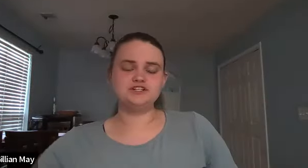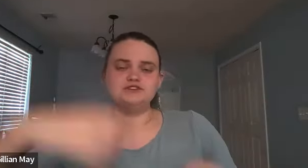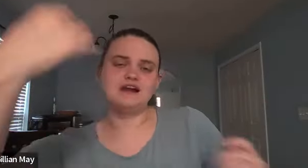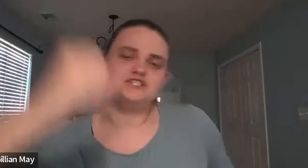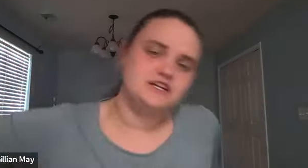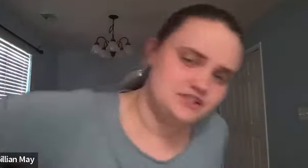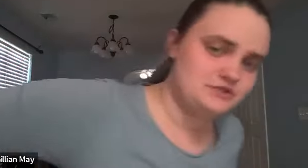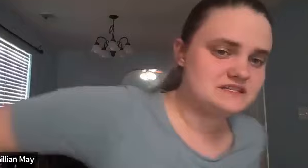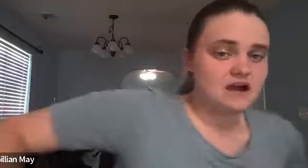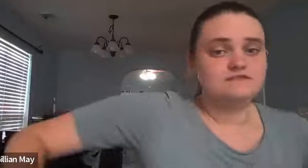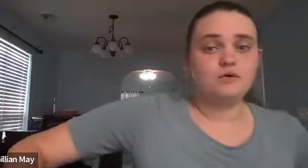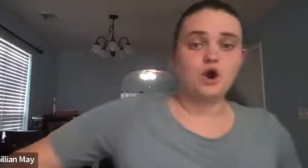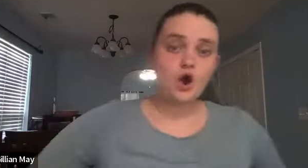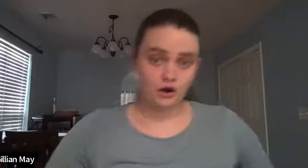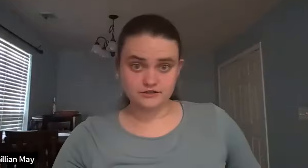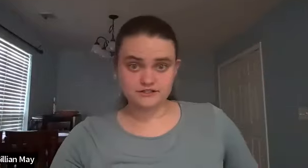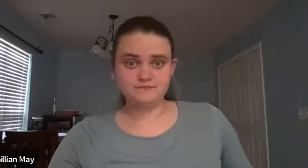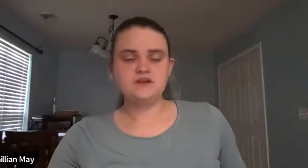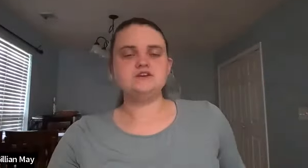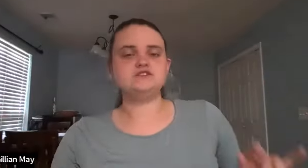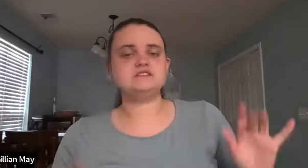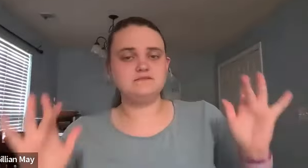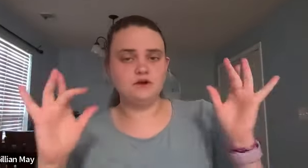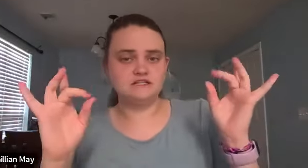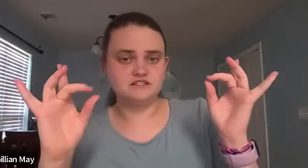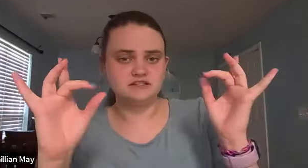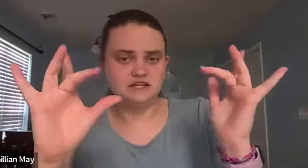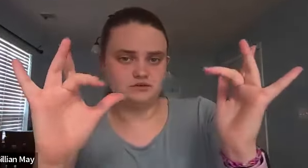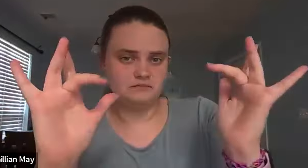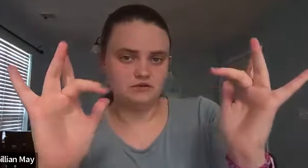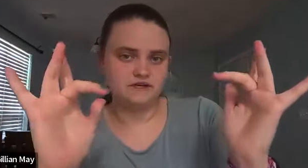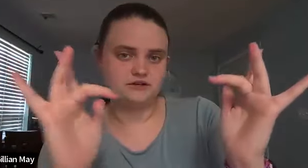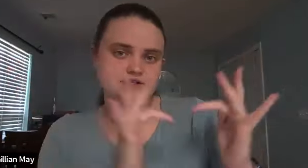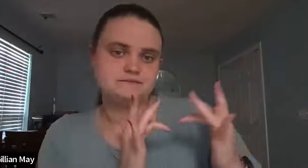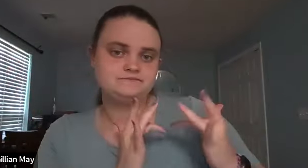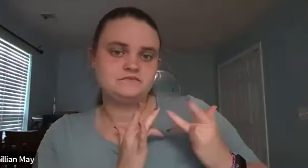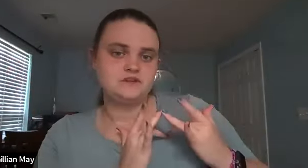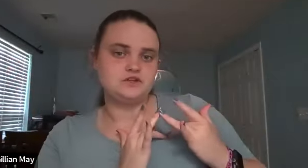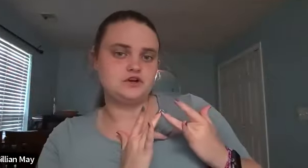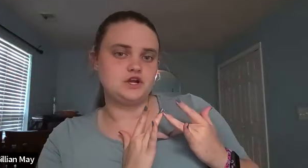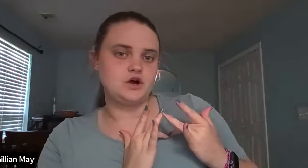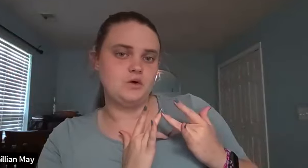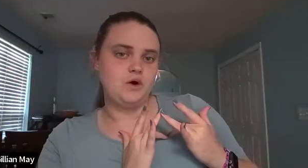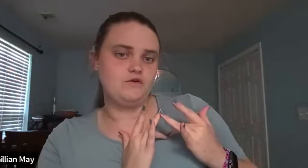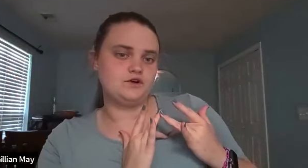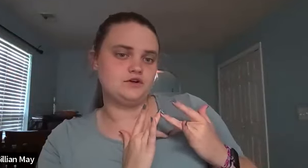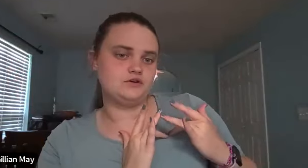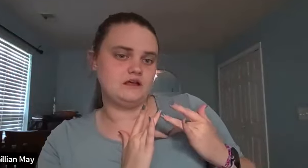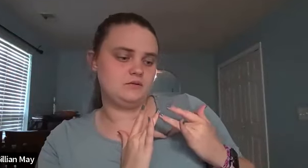is you're actually going to do the sign for heart. So the sign for heart is going to take your middle fingers. You're going to go over your, like where